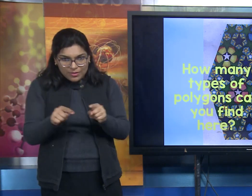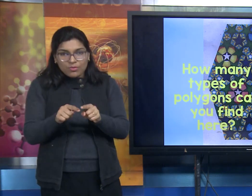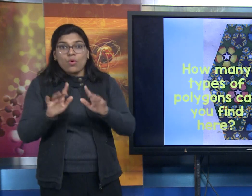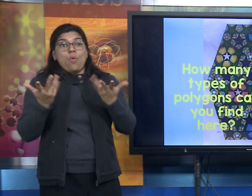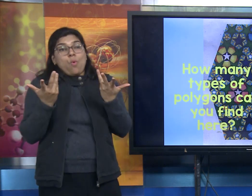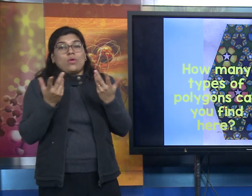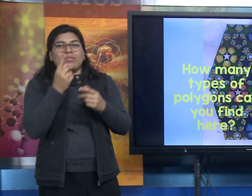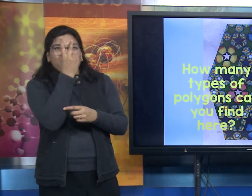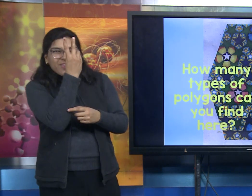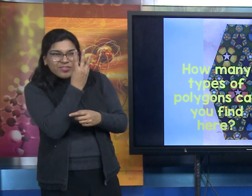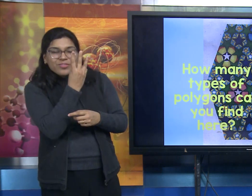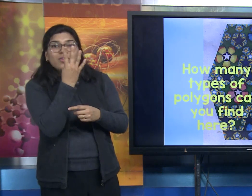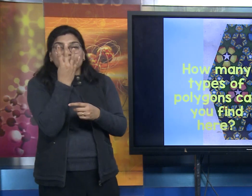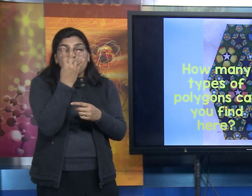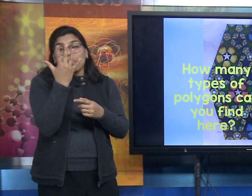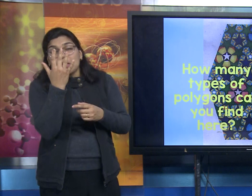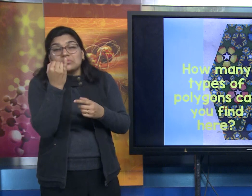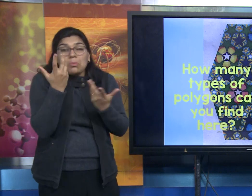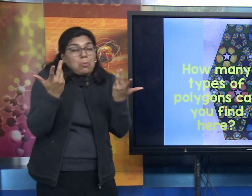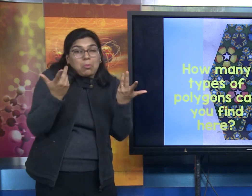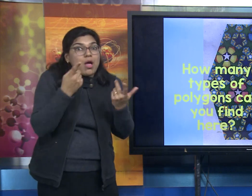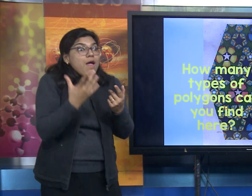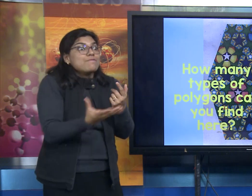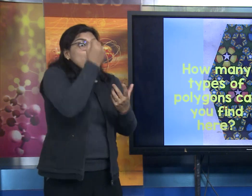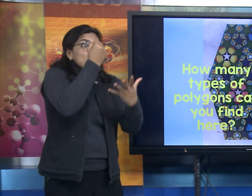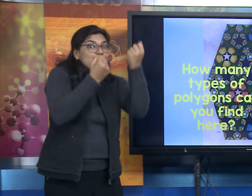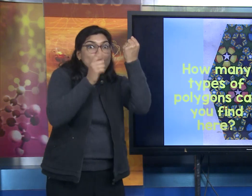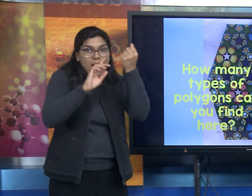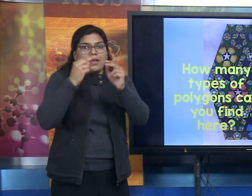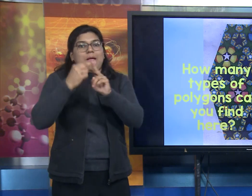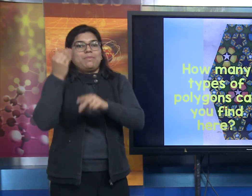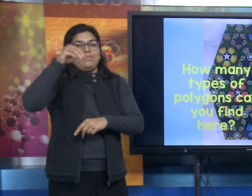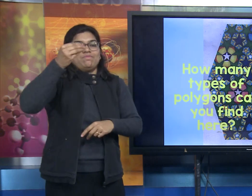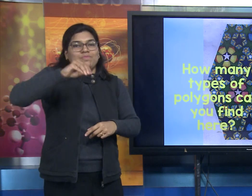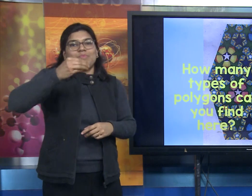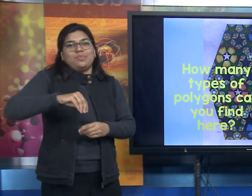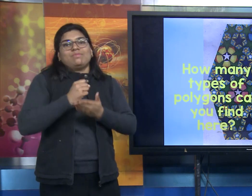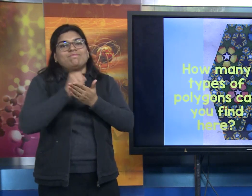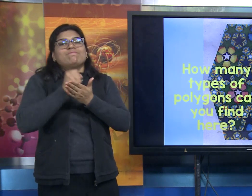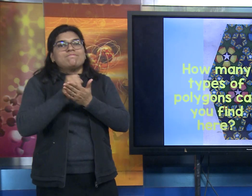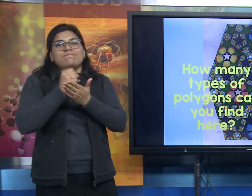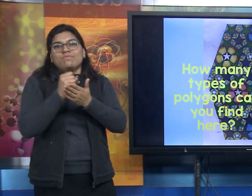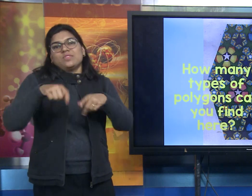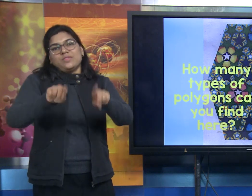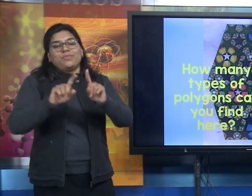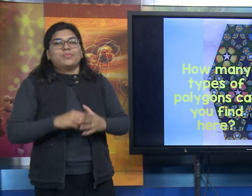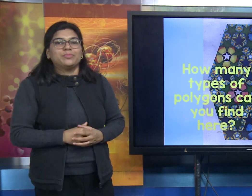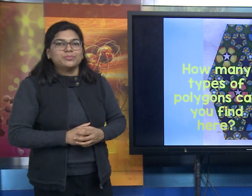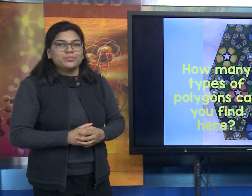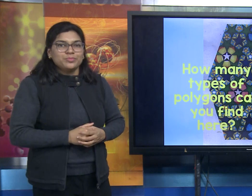some angles. It may have 4 lines, 5 lines, 6 lines, whatever number of lines are there. You need to practice